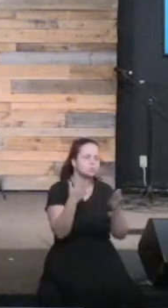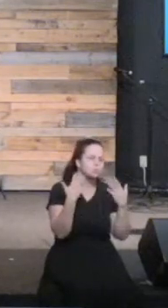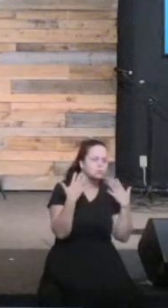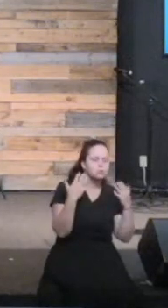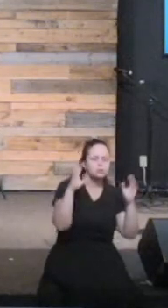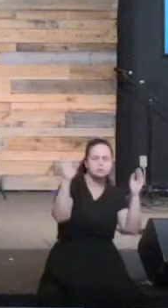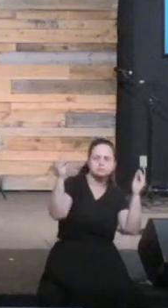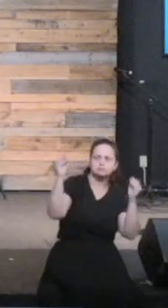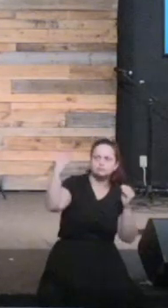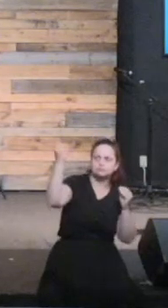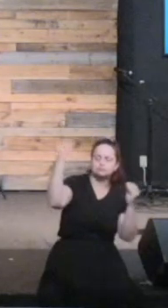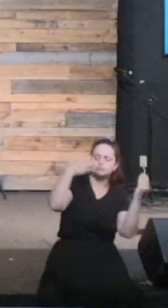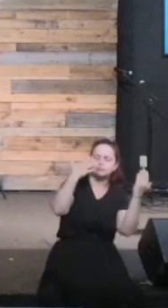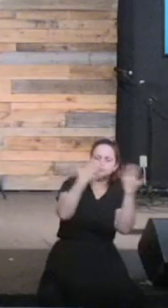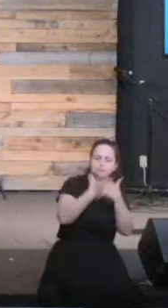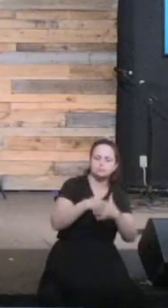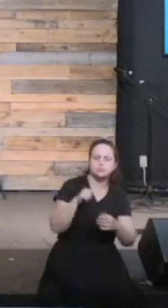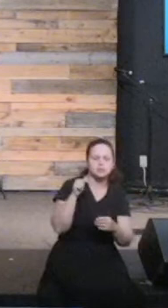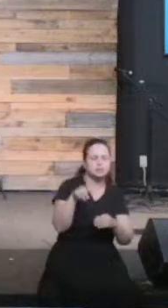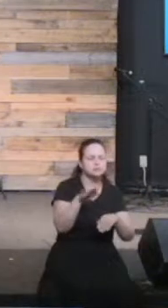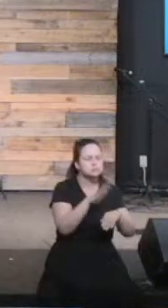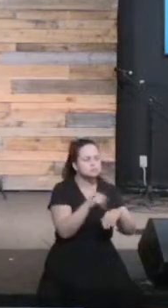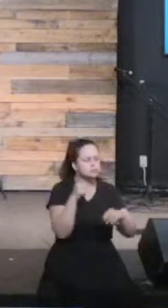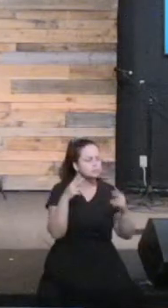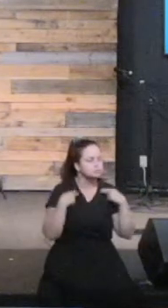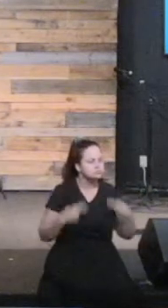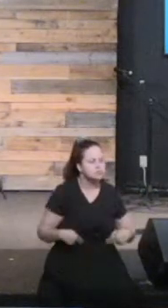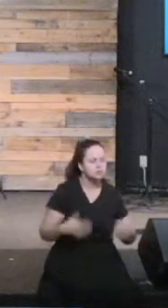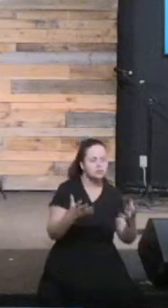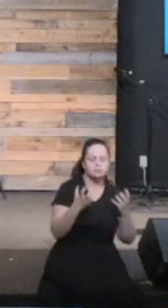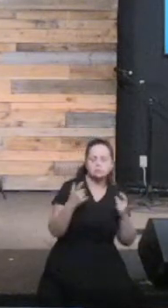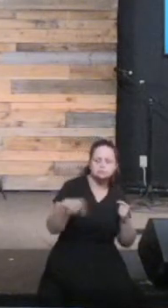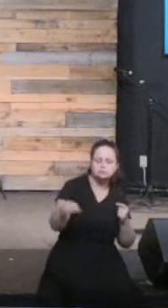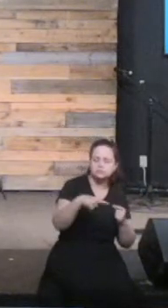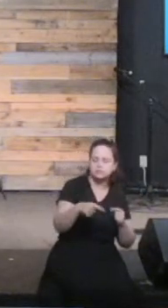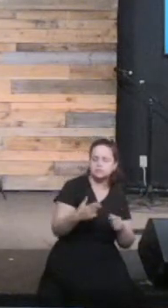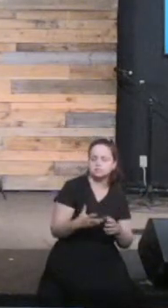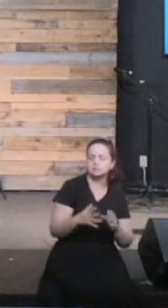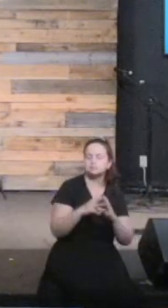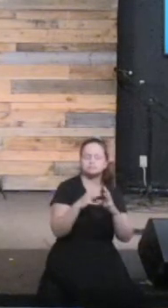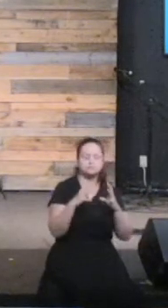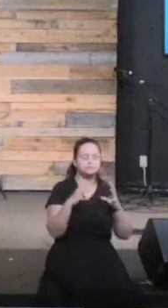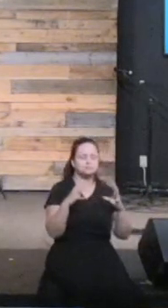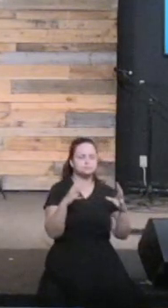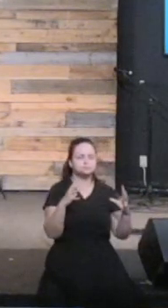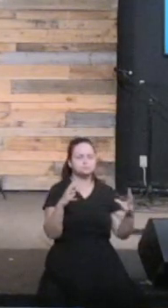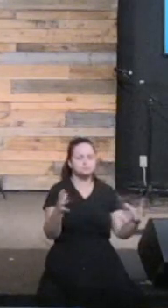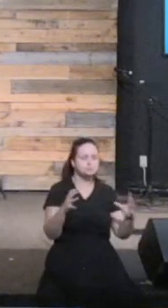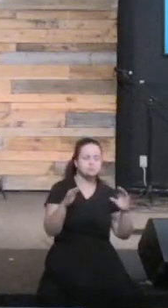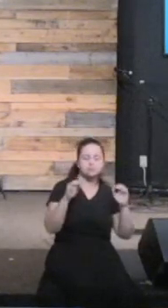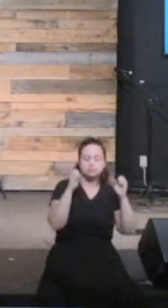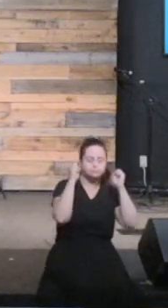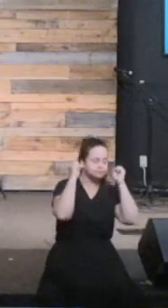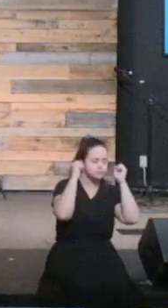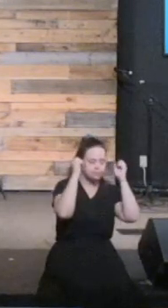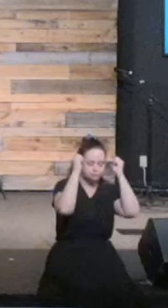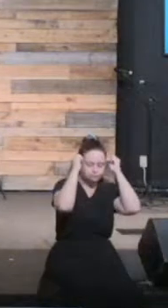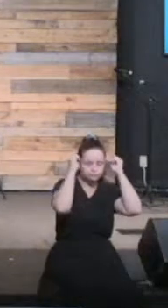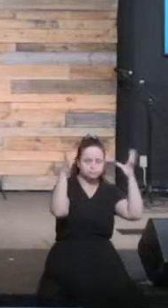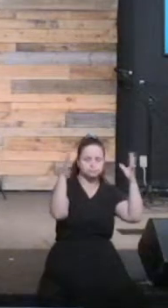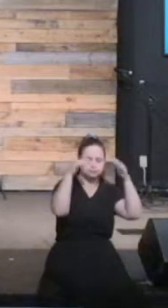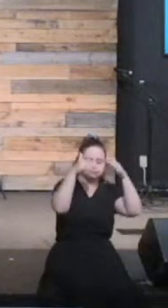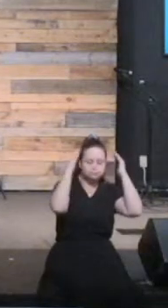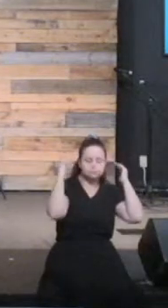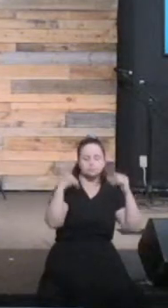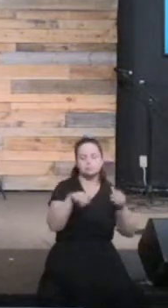way he was calling out to humanity he was wanting them and so it was such a incredible thing that the words